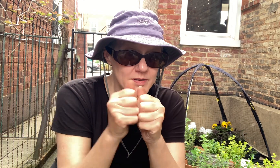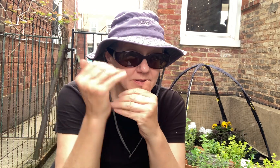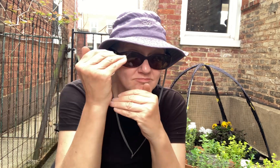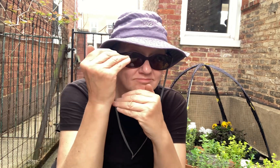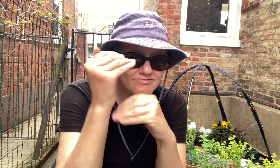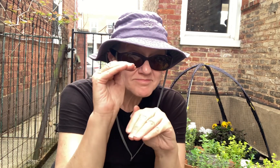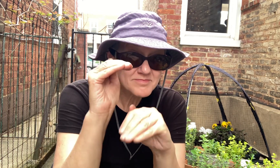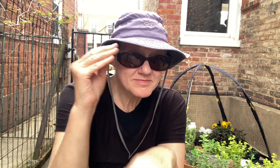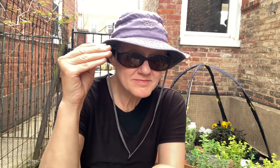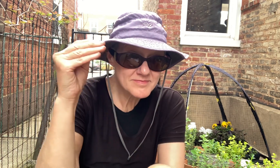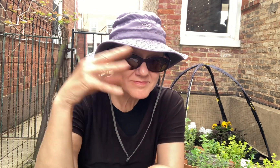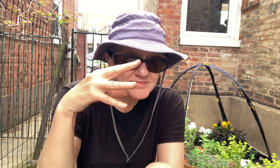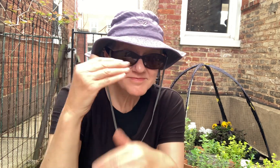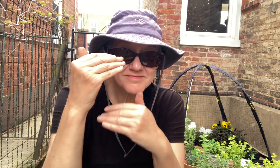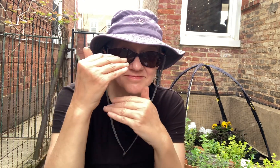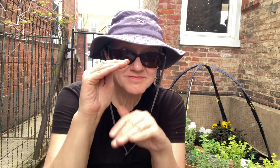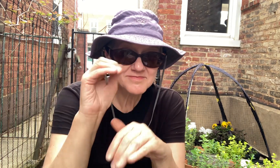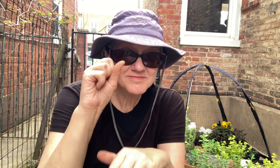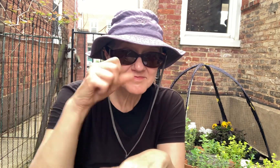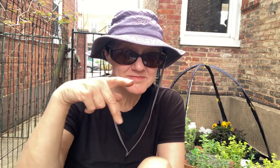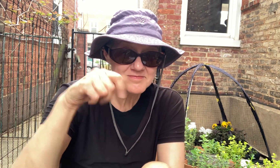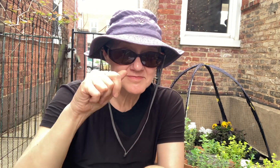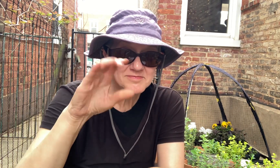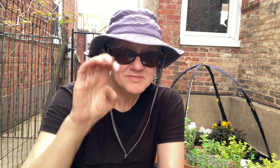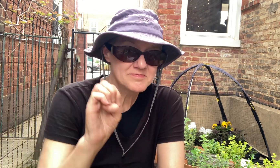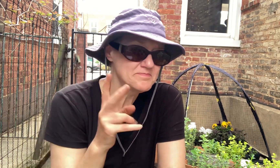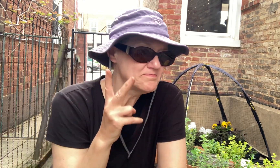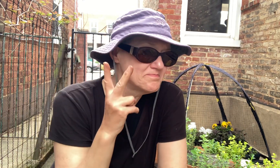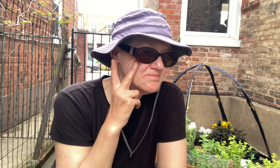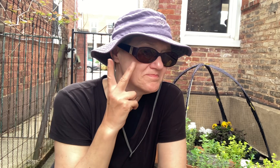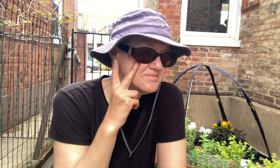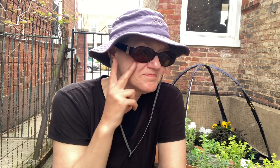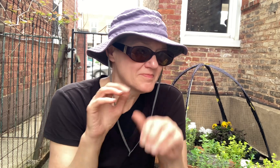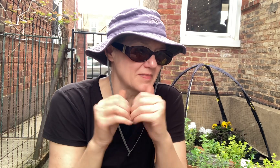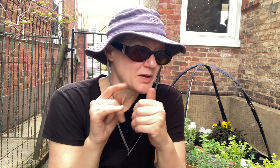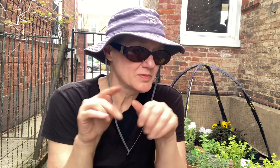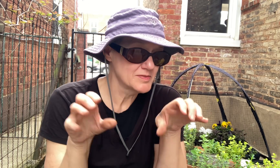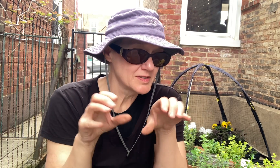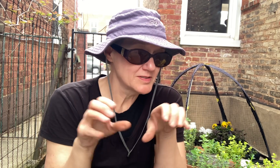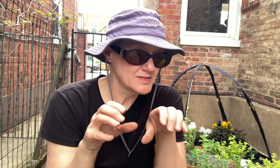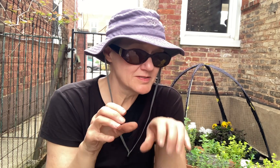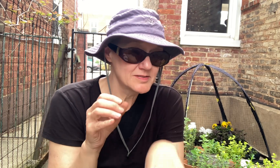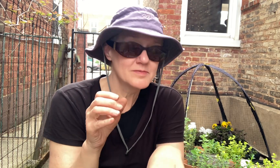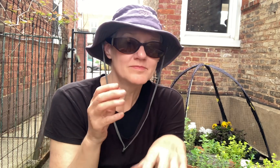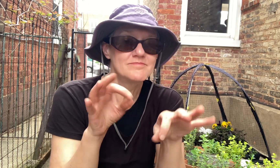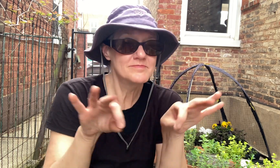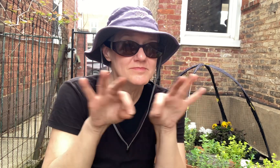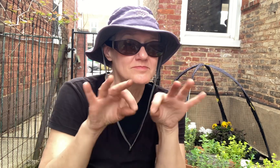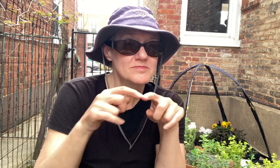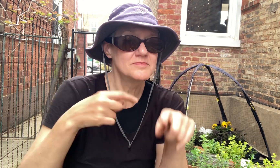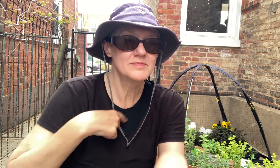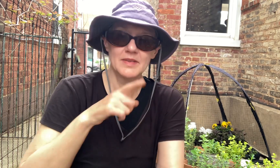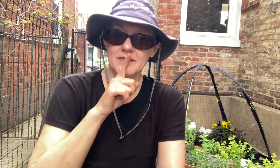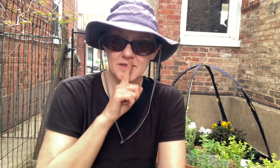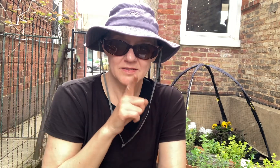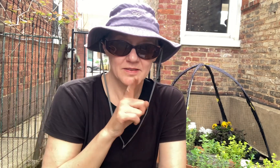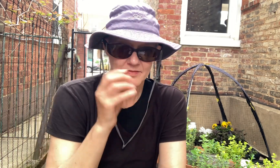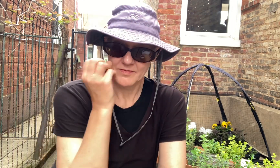But with limited sun and limited space, we'll see how it does. What's important to me is,